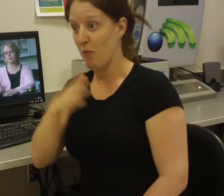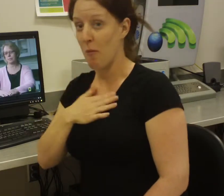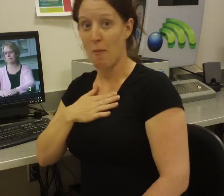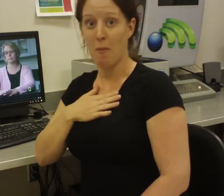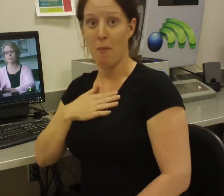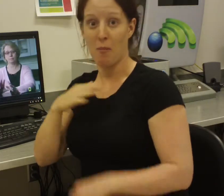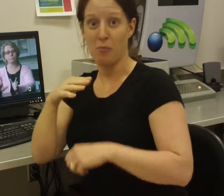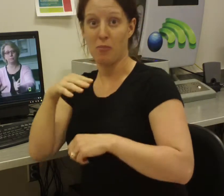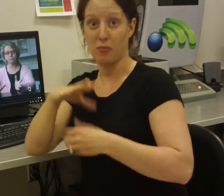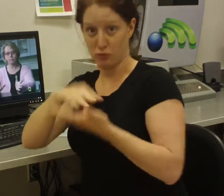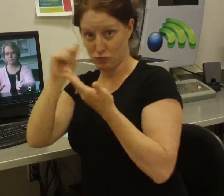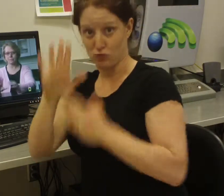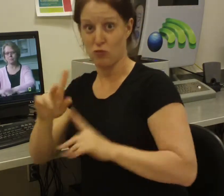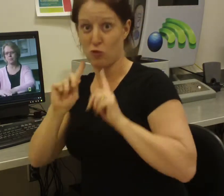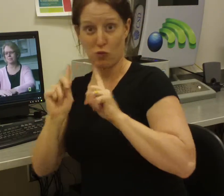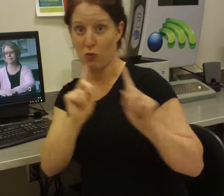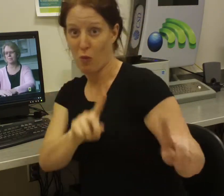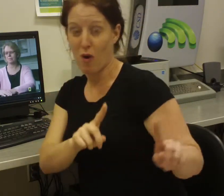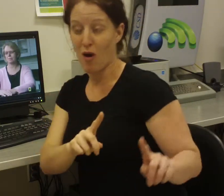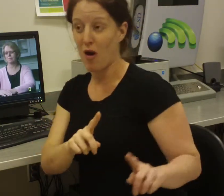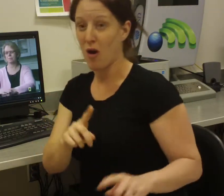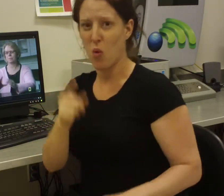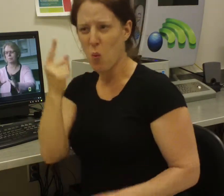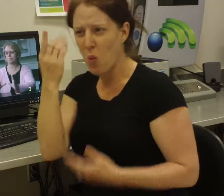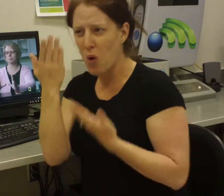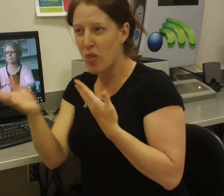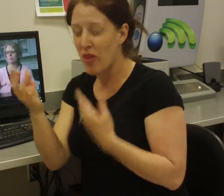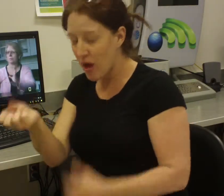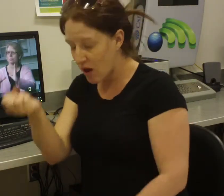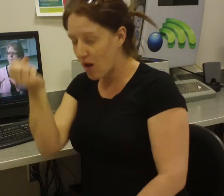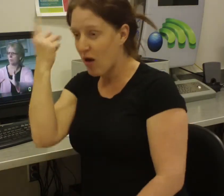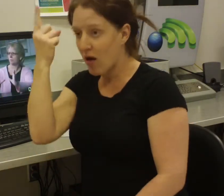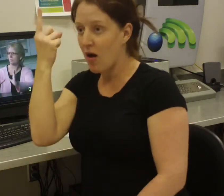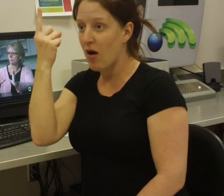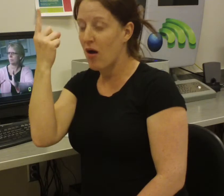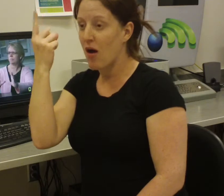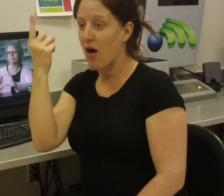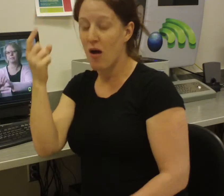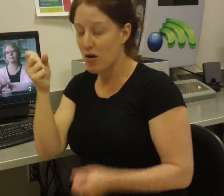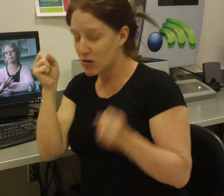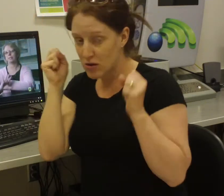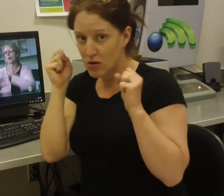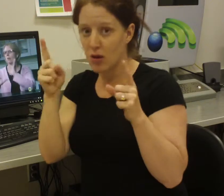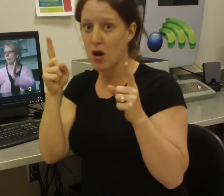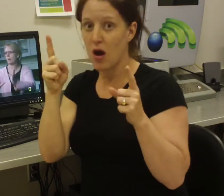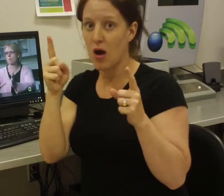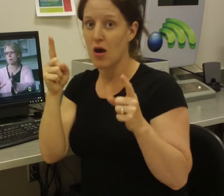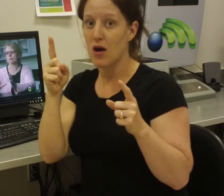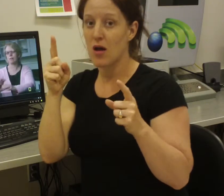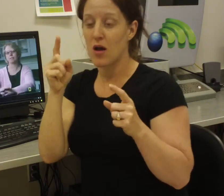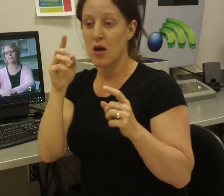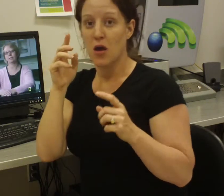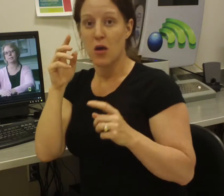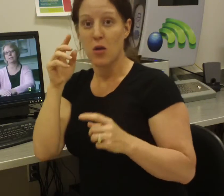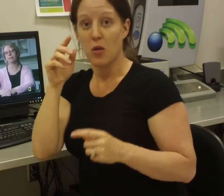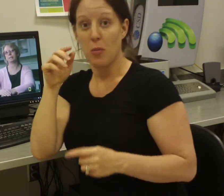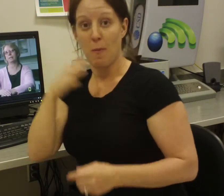it just blew me, was that when we put a picture up of Spaceship Earth and I see all that water on the Earth, and I'm thinking